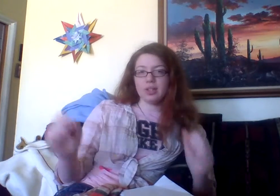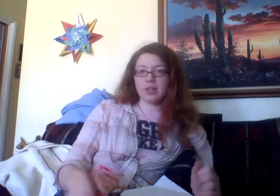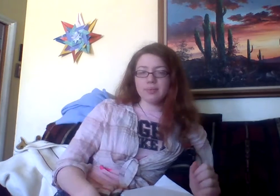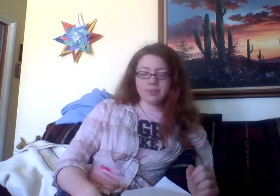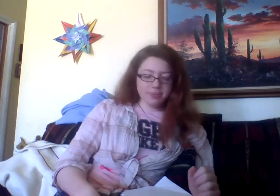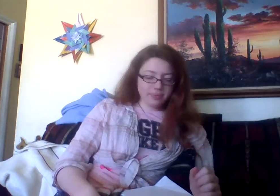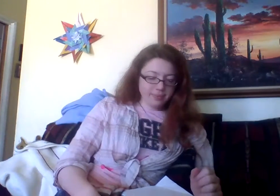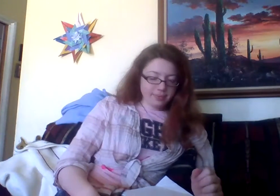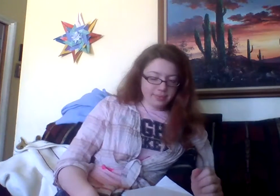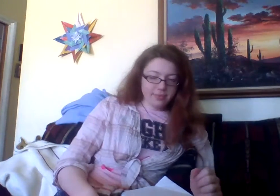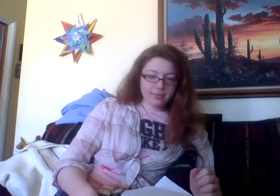faster.